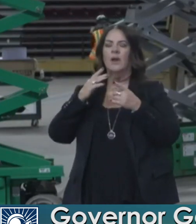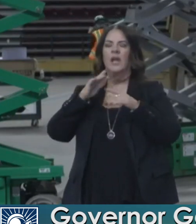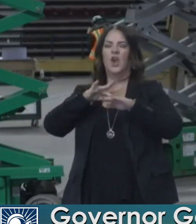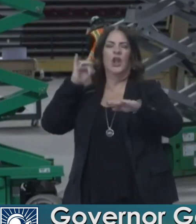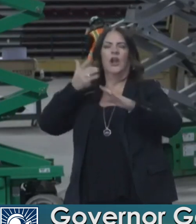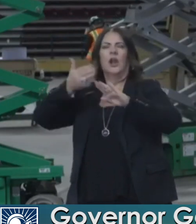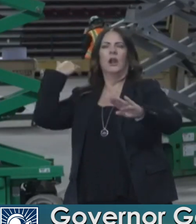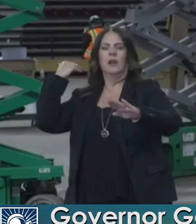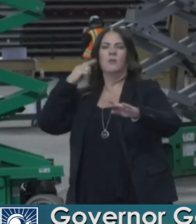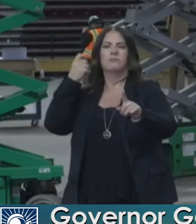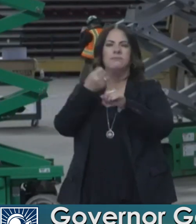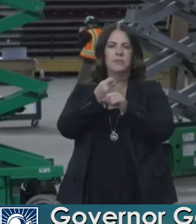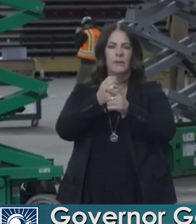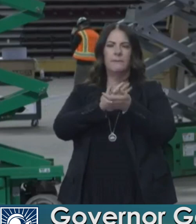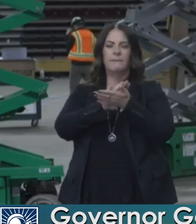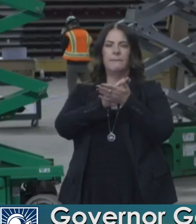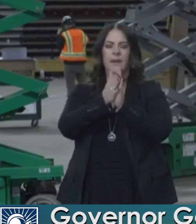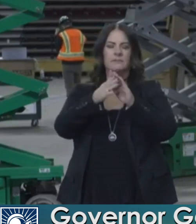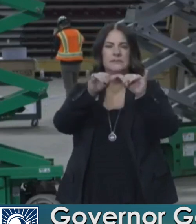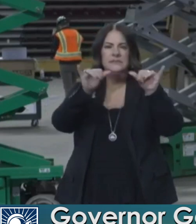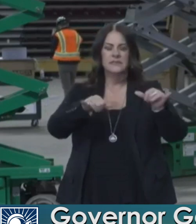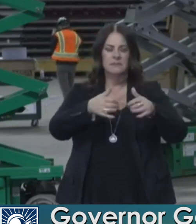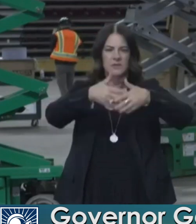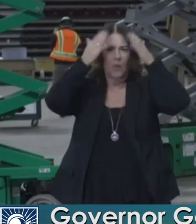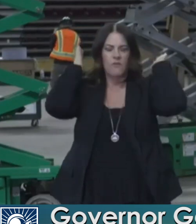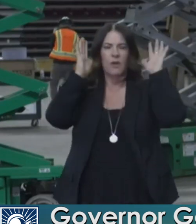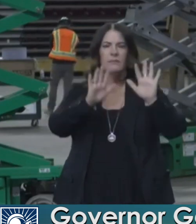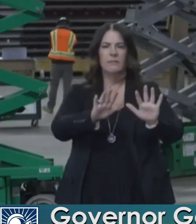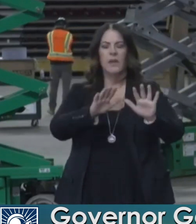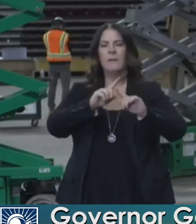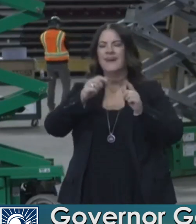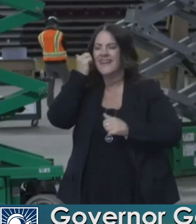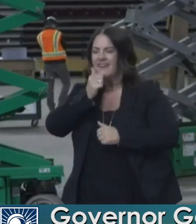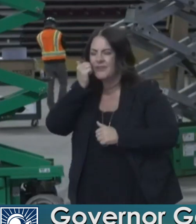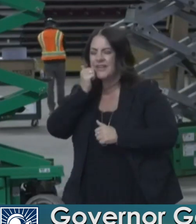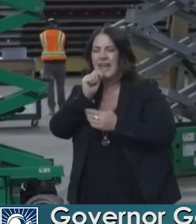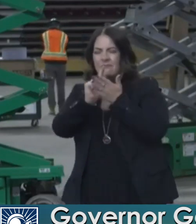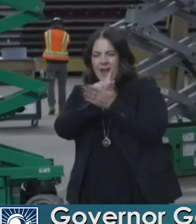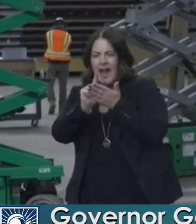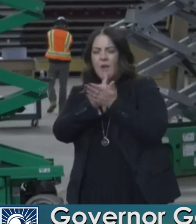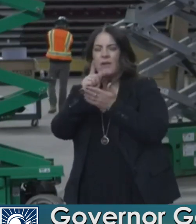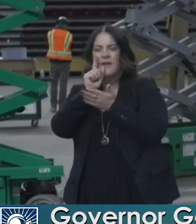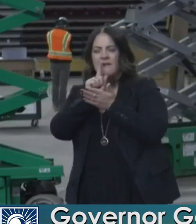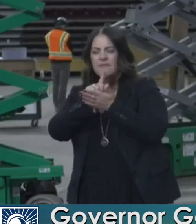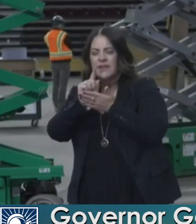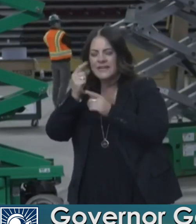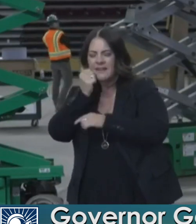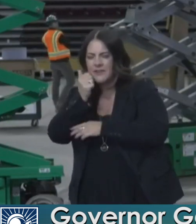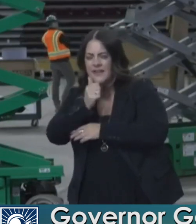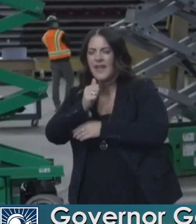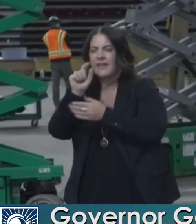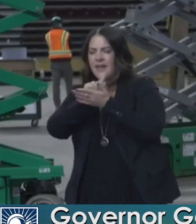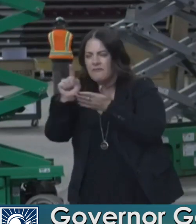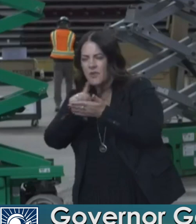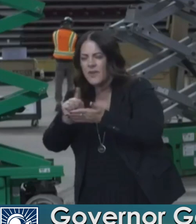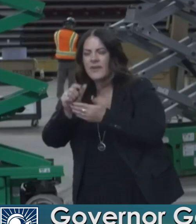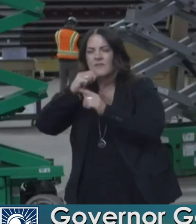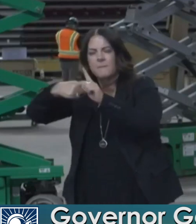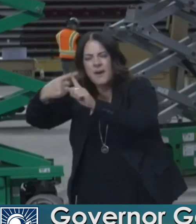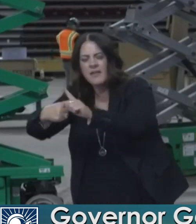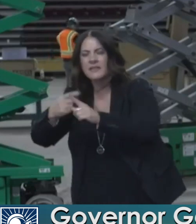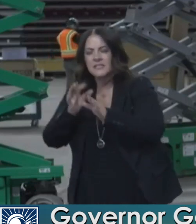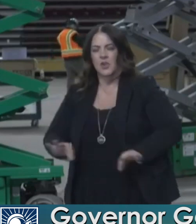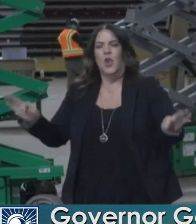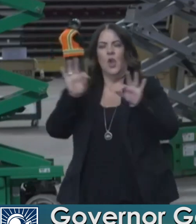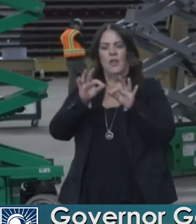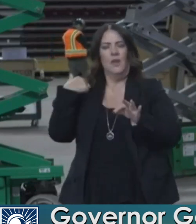So every minute of every day, every hour of every day of every week of every month is critical for us to